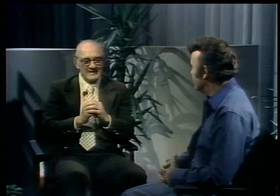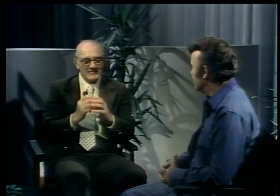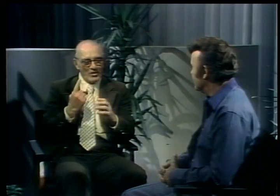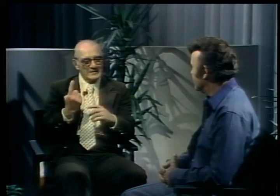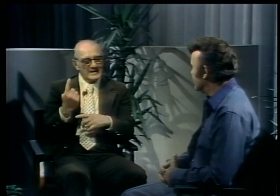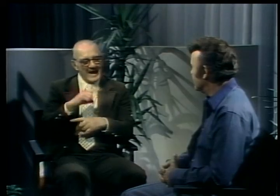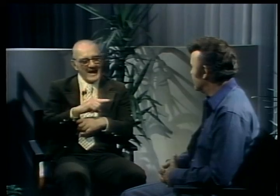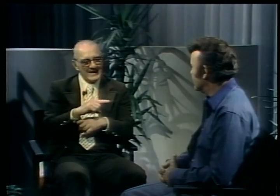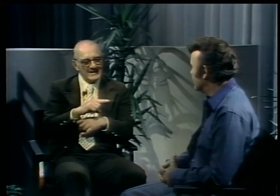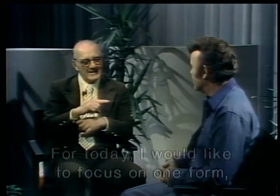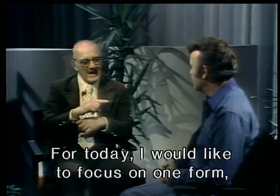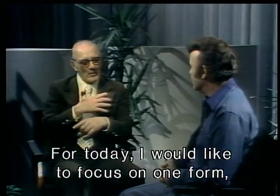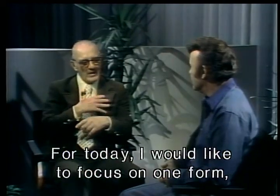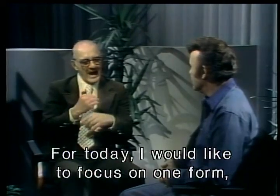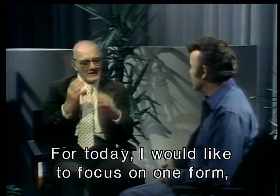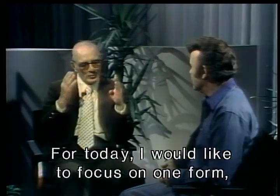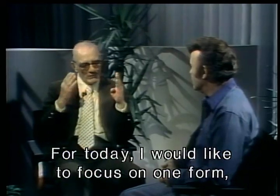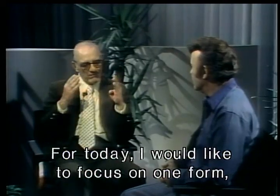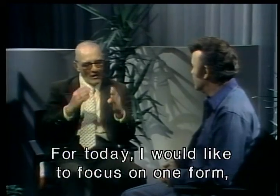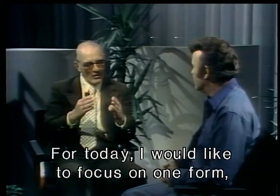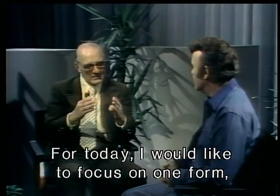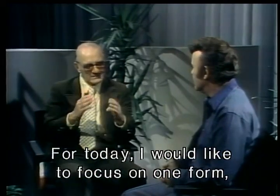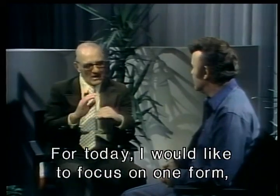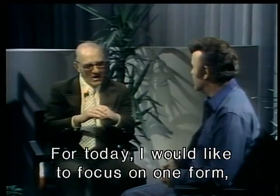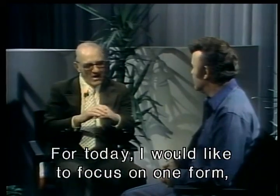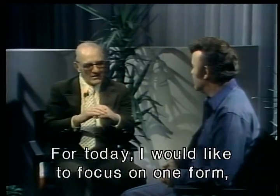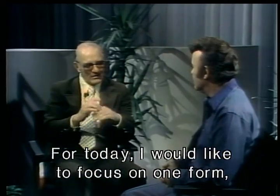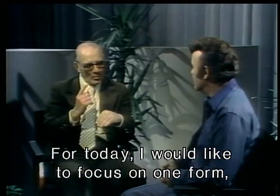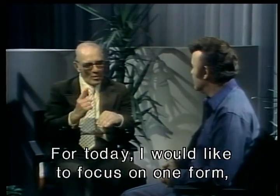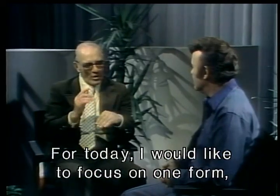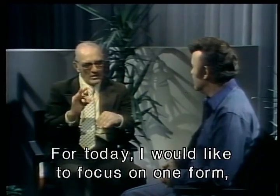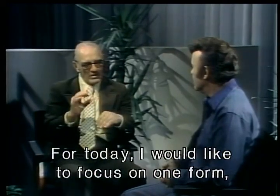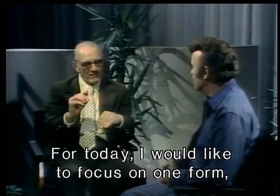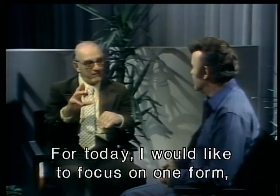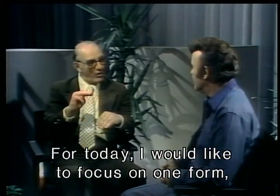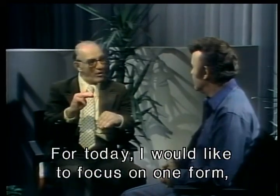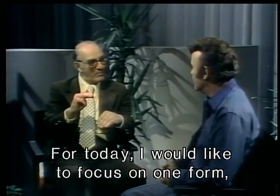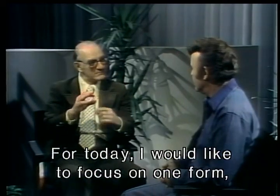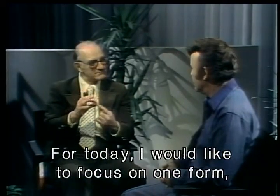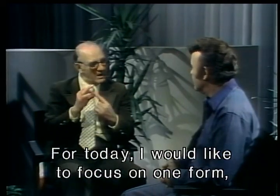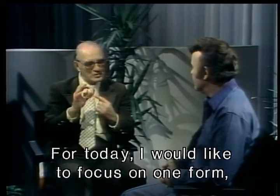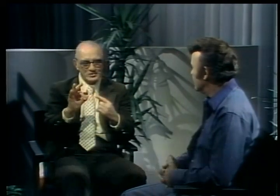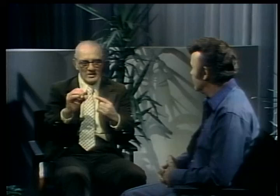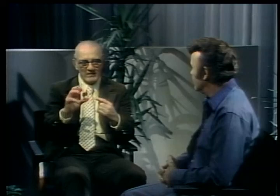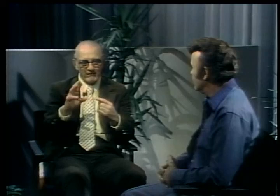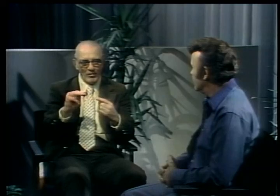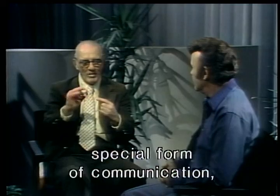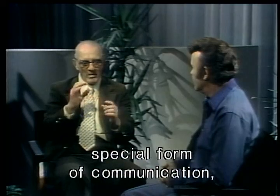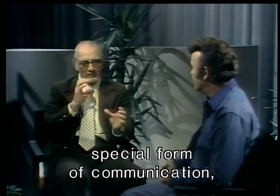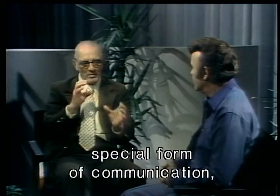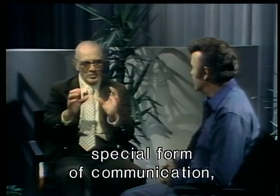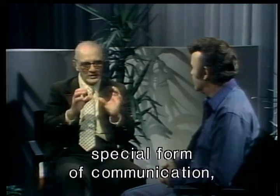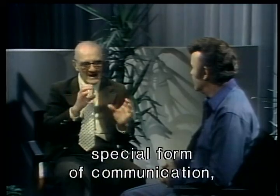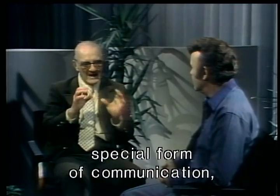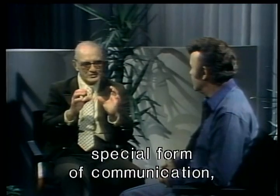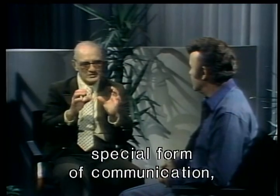For today, I would like to focus on one special form of communication